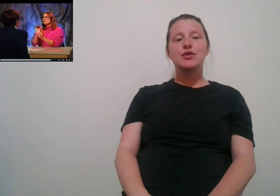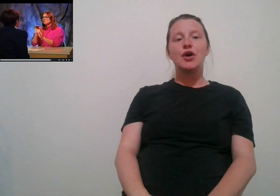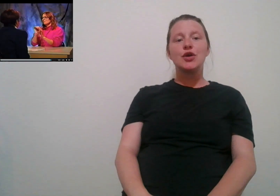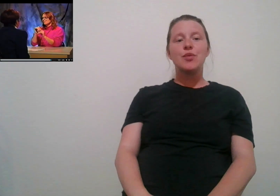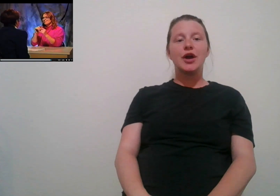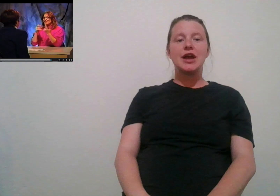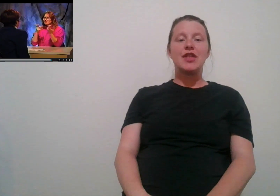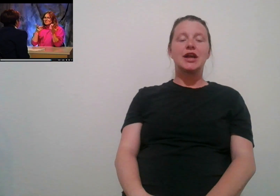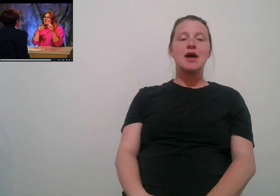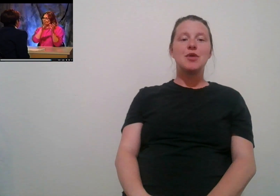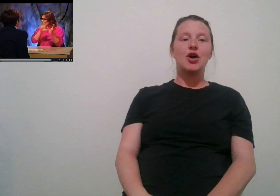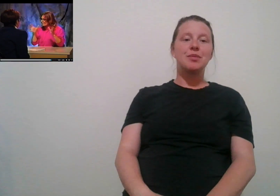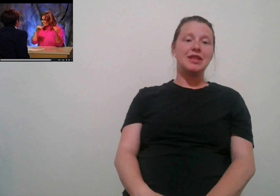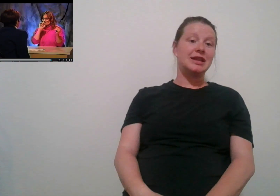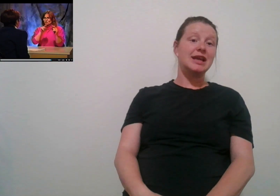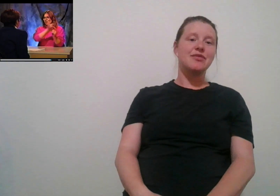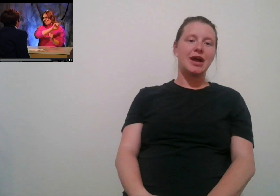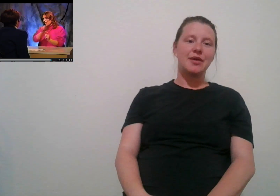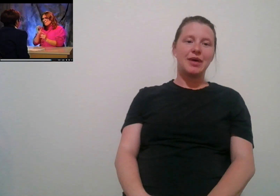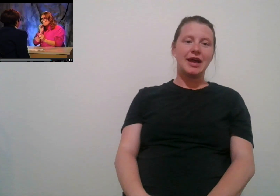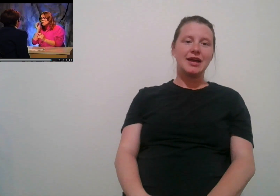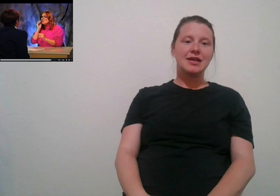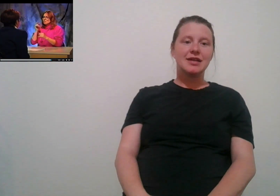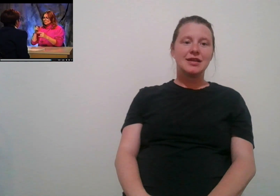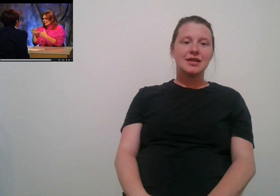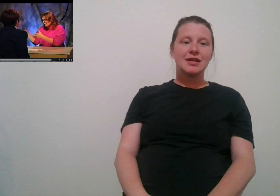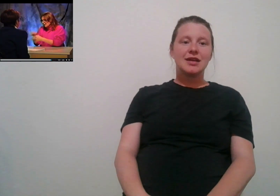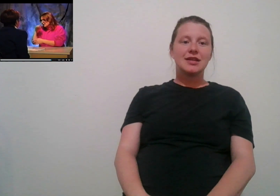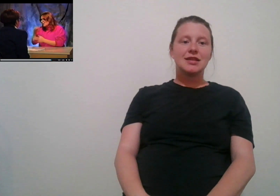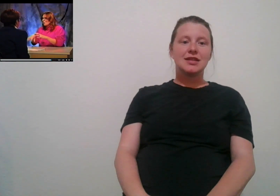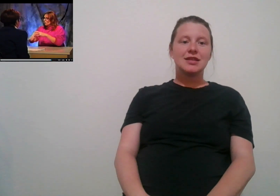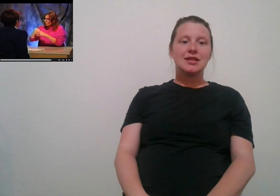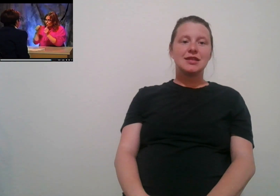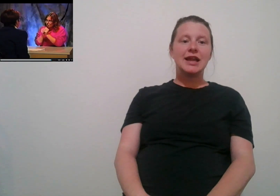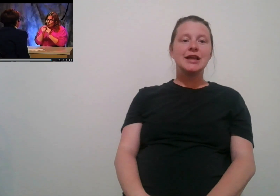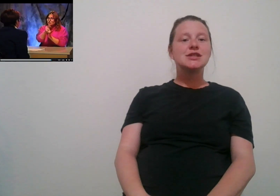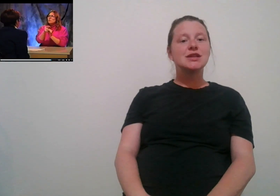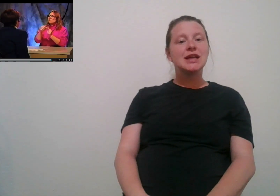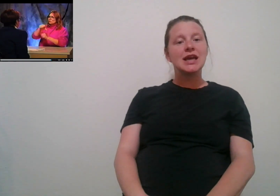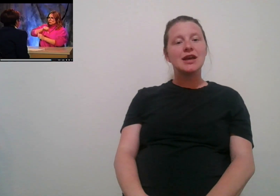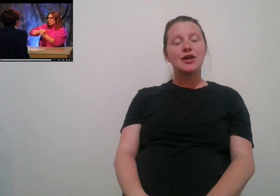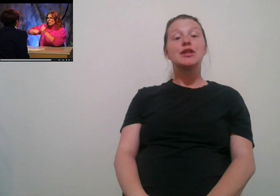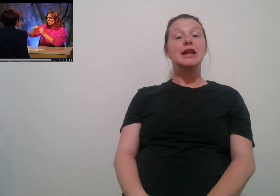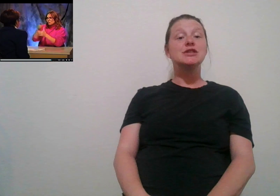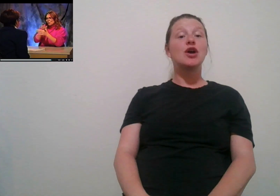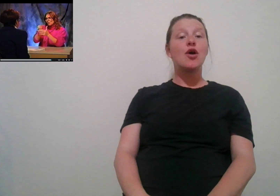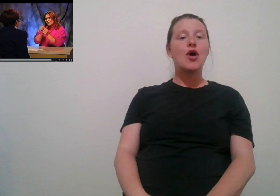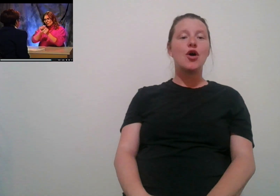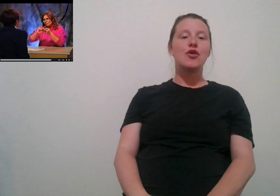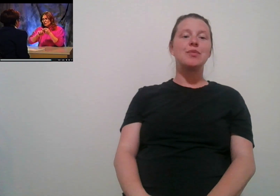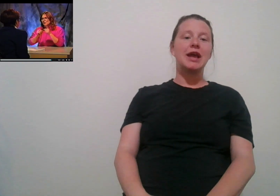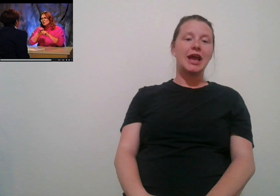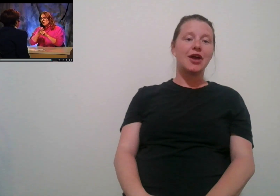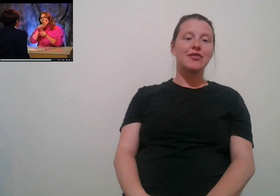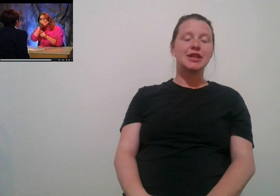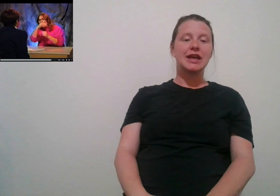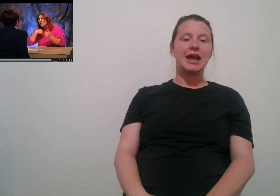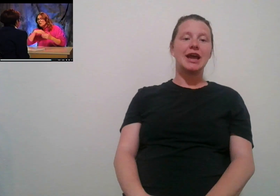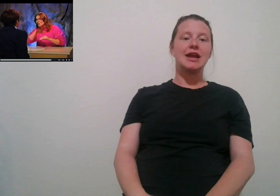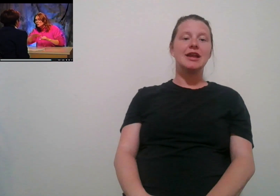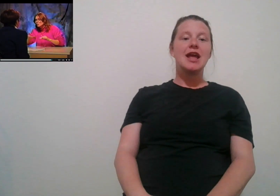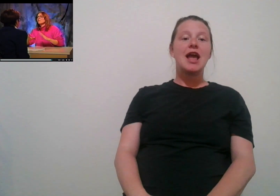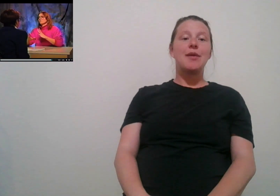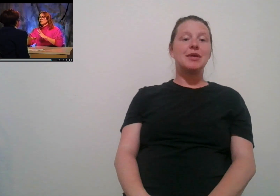parents who go to work and then come home and then leave right away, they need to leave, or they need to go home and care for